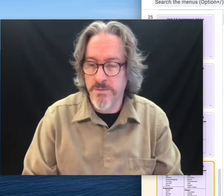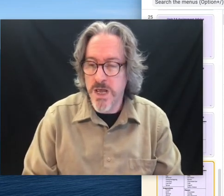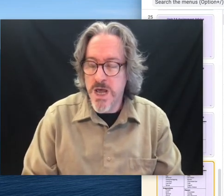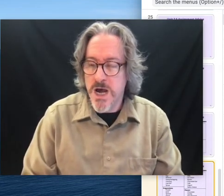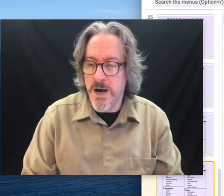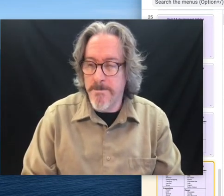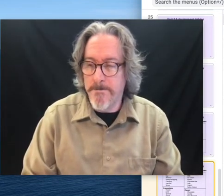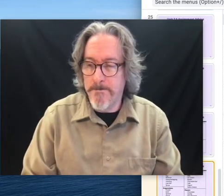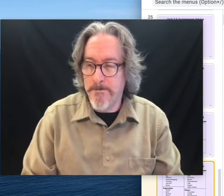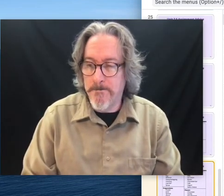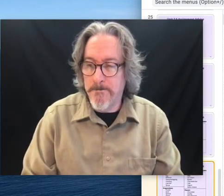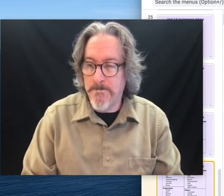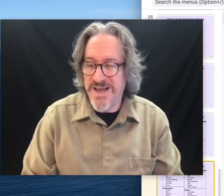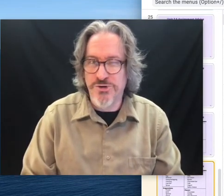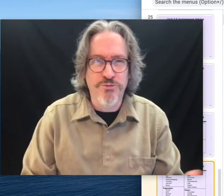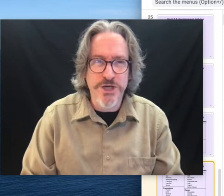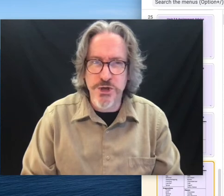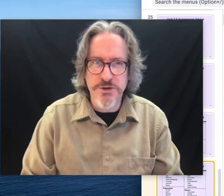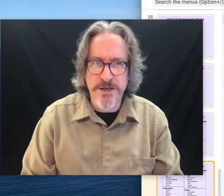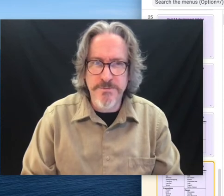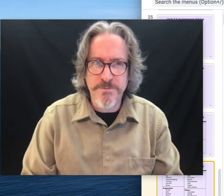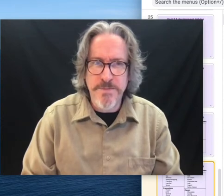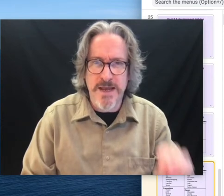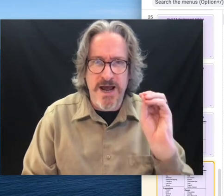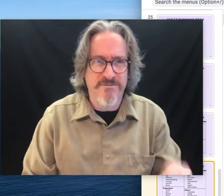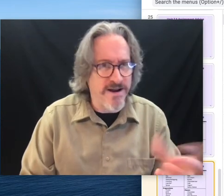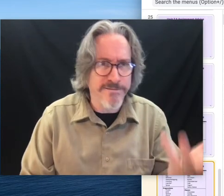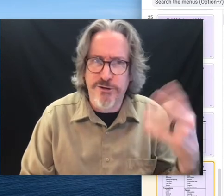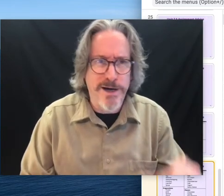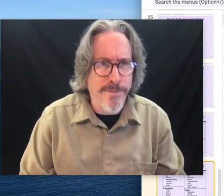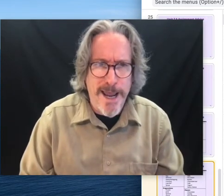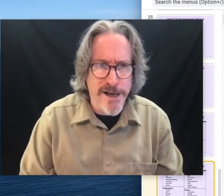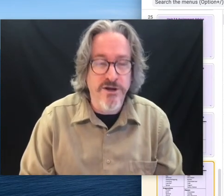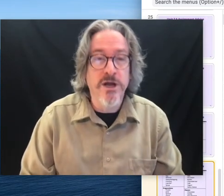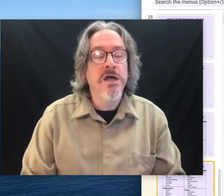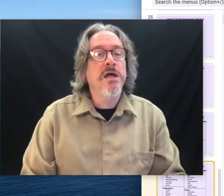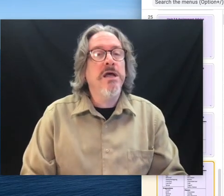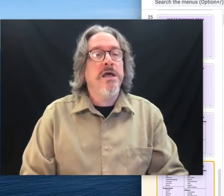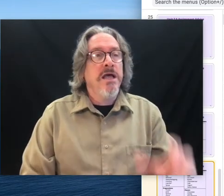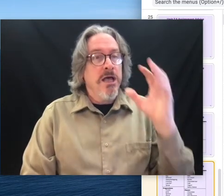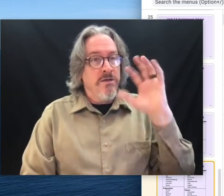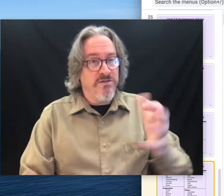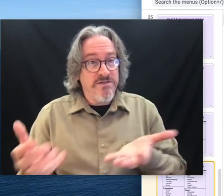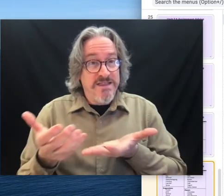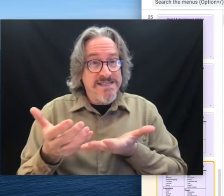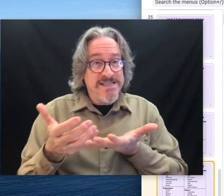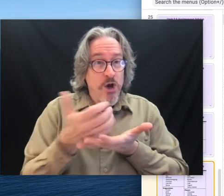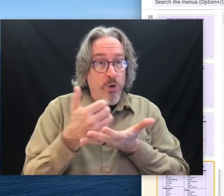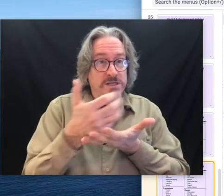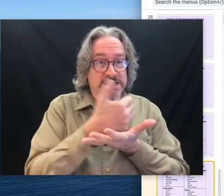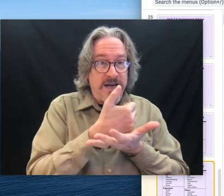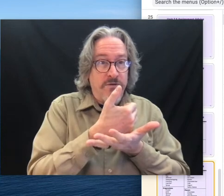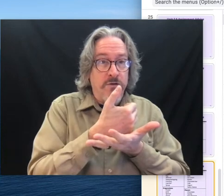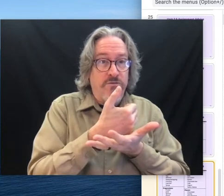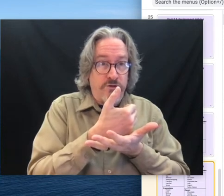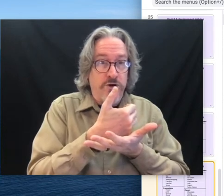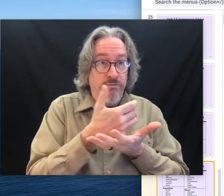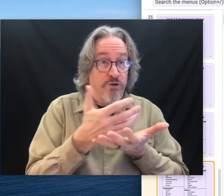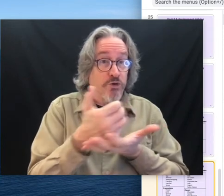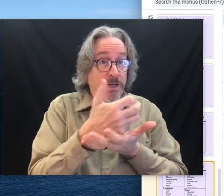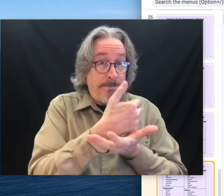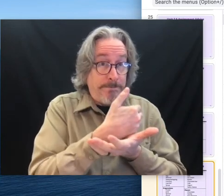wrong. It's a regional thing, and I've got to grade it by hand. This is the old sign